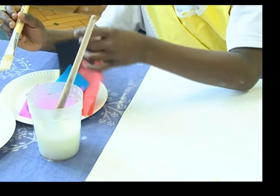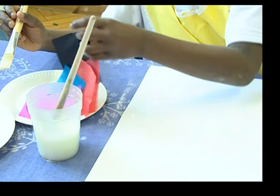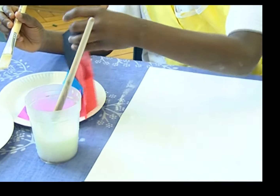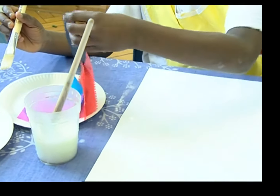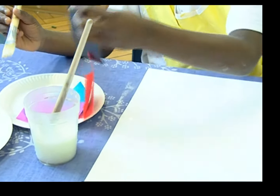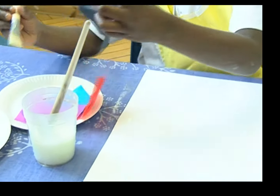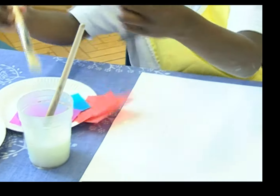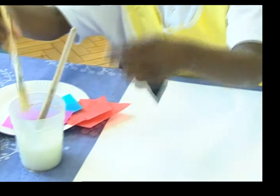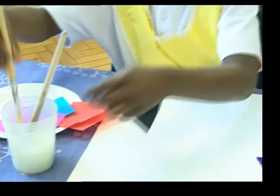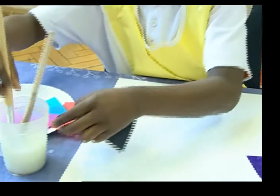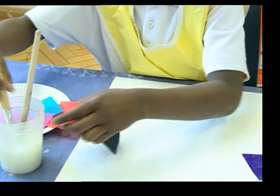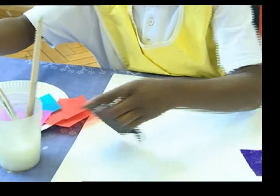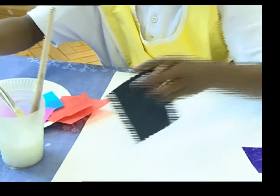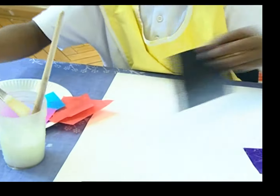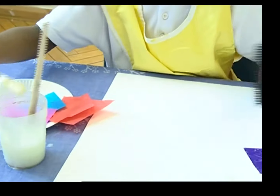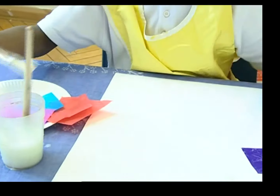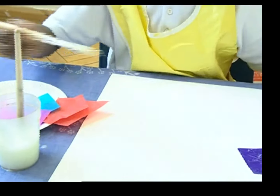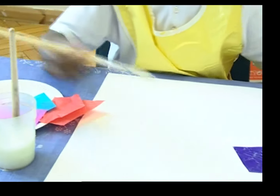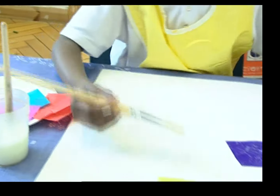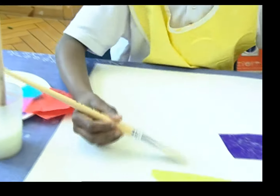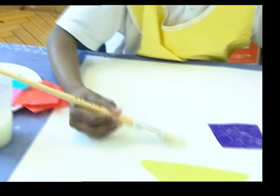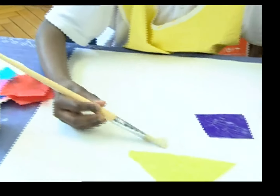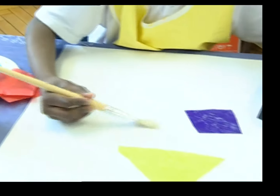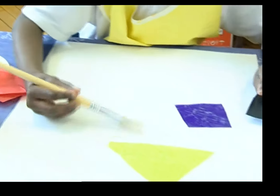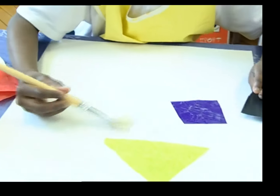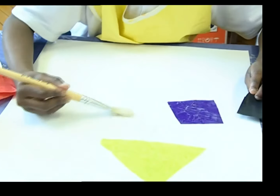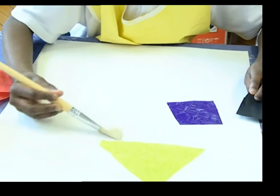Alvin's using a black square now. First some glue,